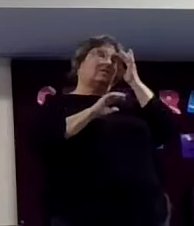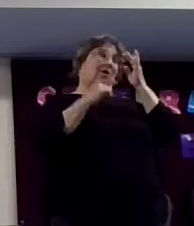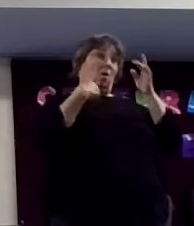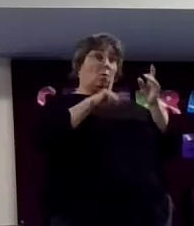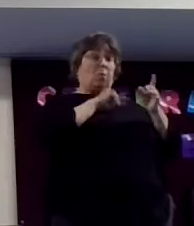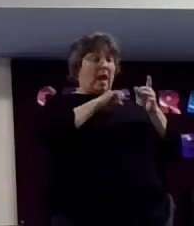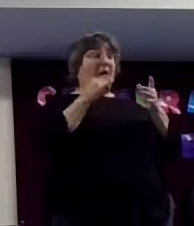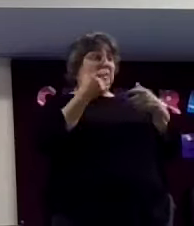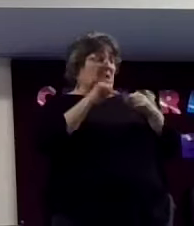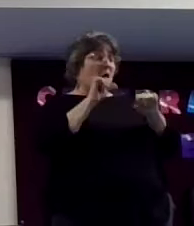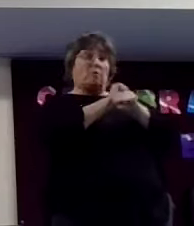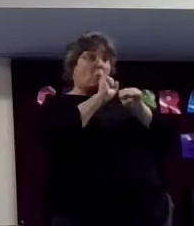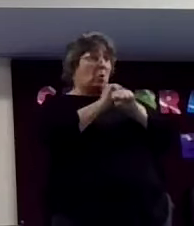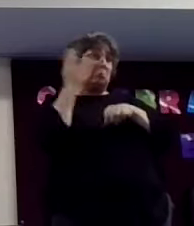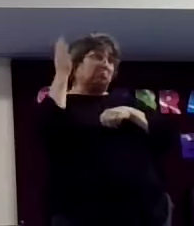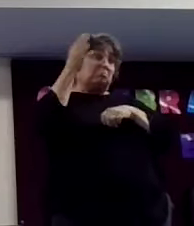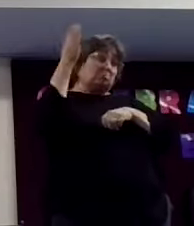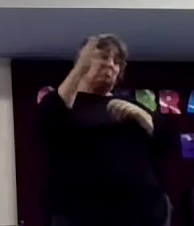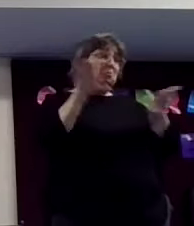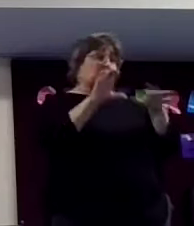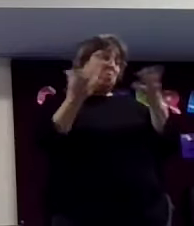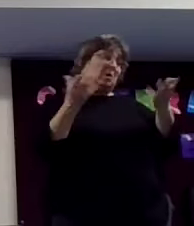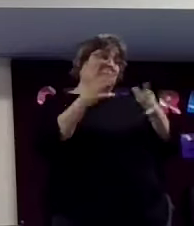we have a way to go, like we do with everything else in America.